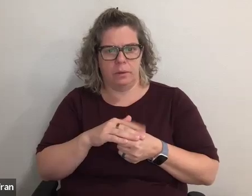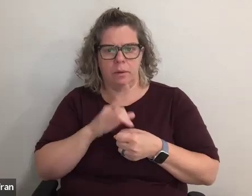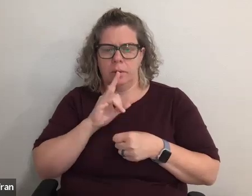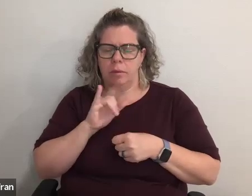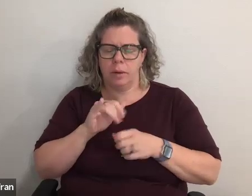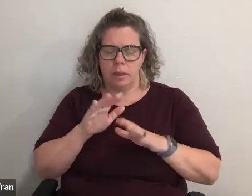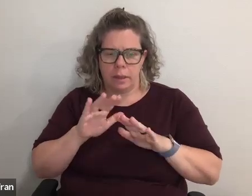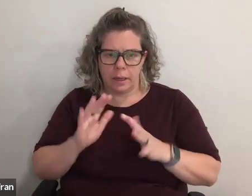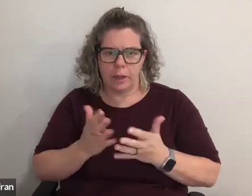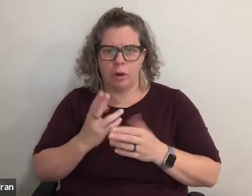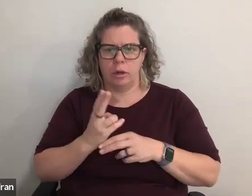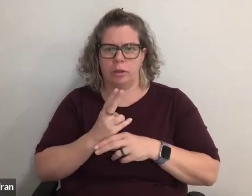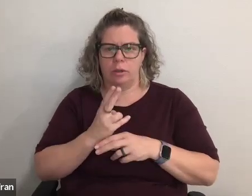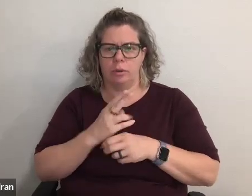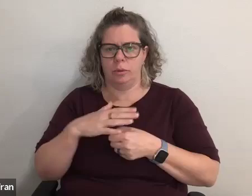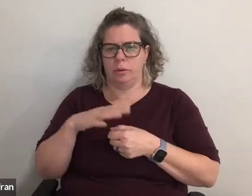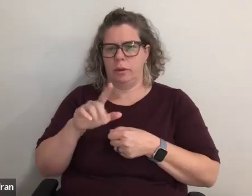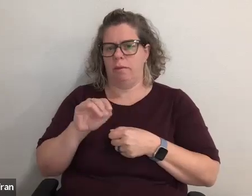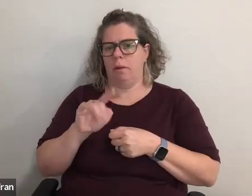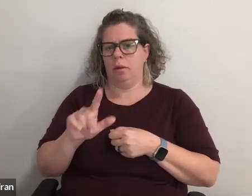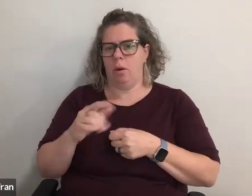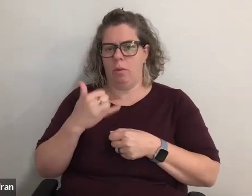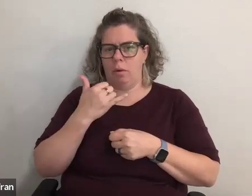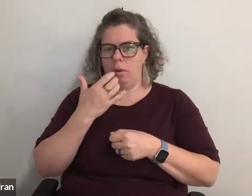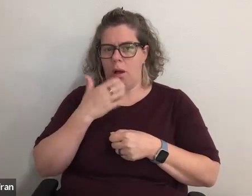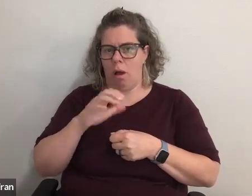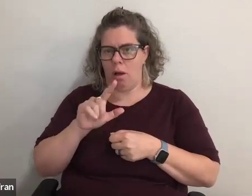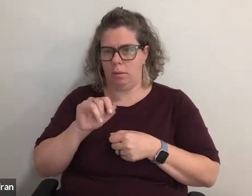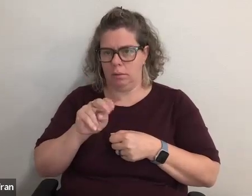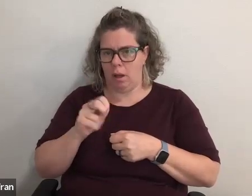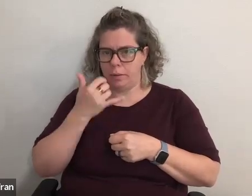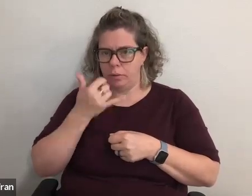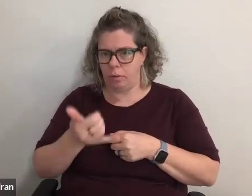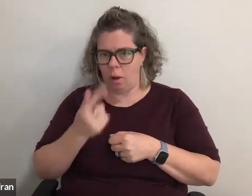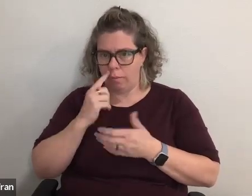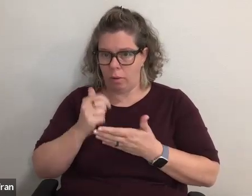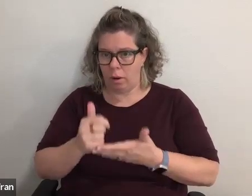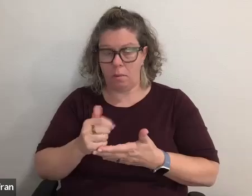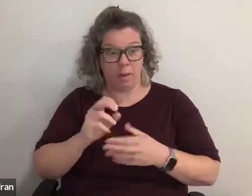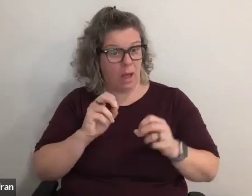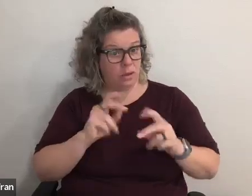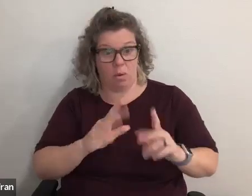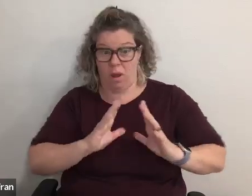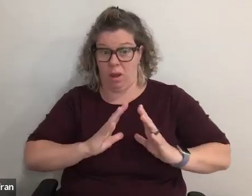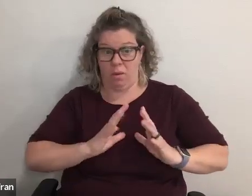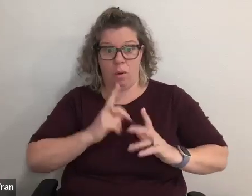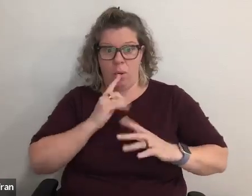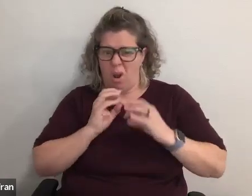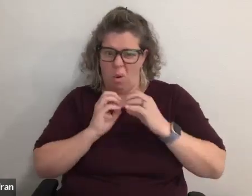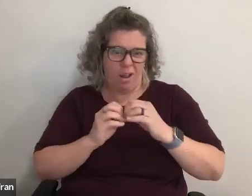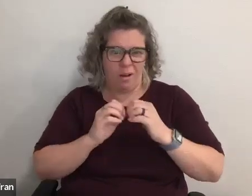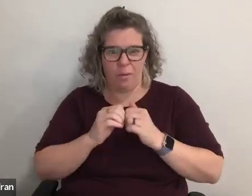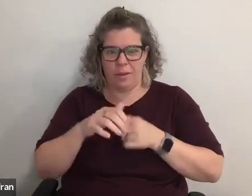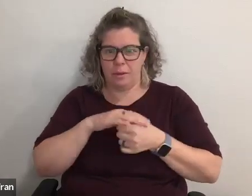really encouraging the use of the local line. Um, and that's okay. We don't really want to fight against that,